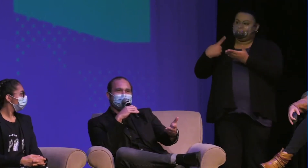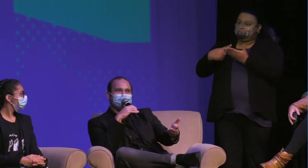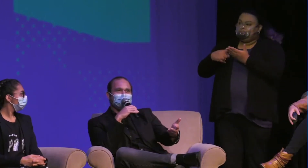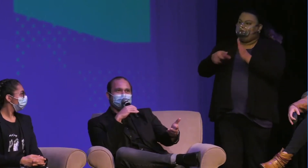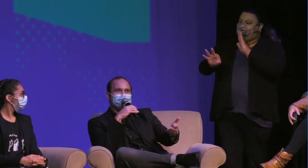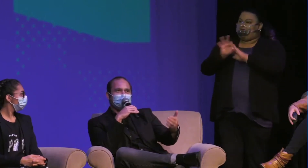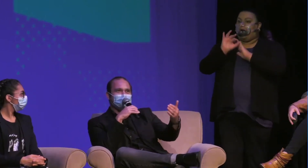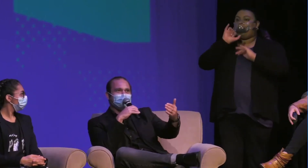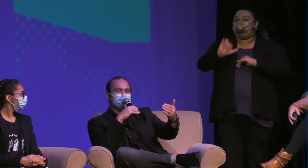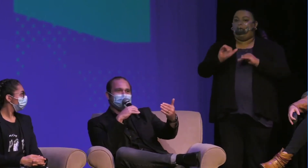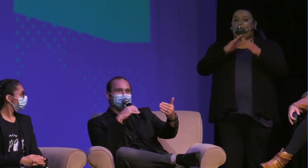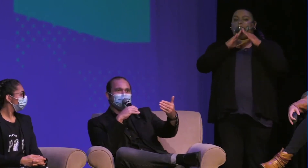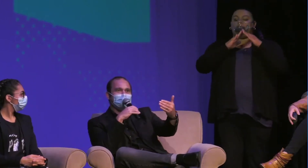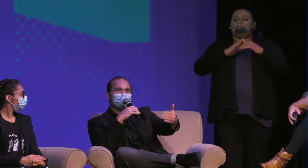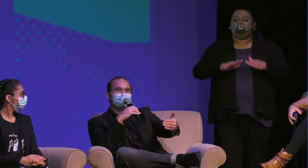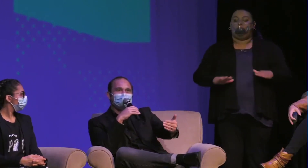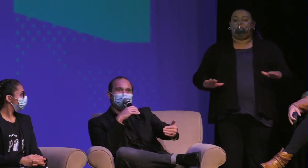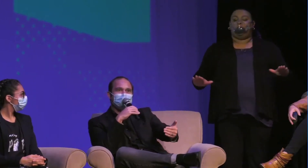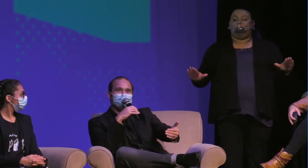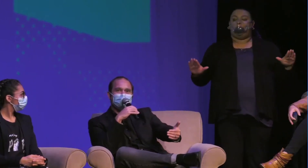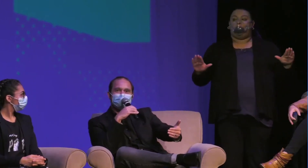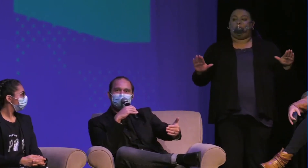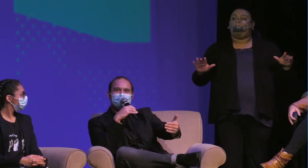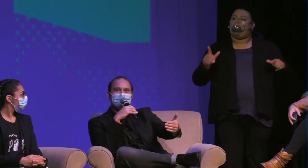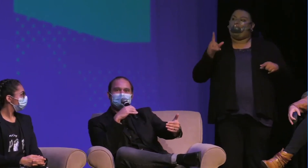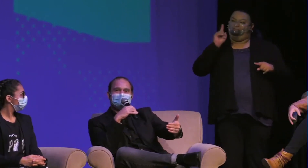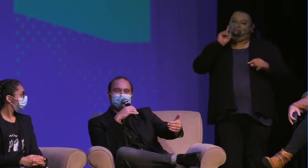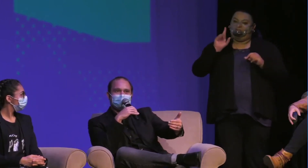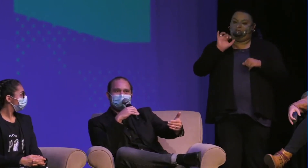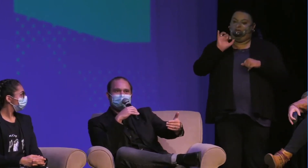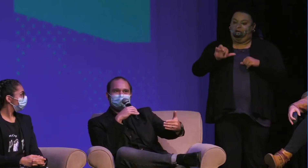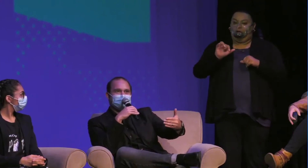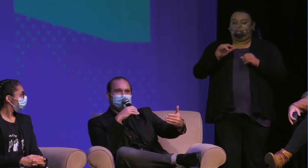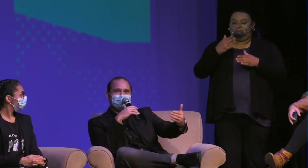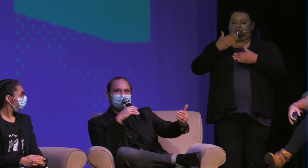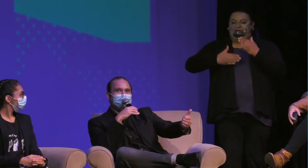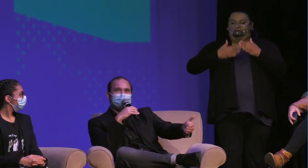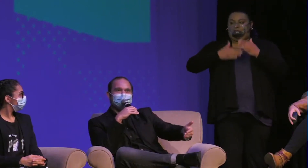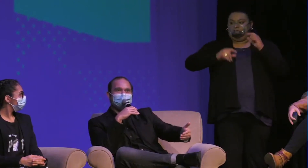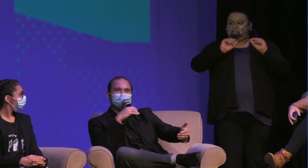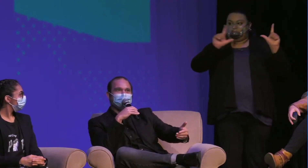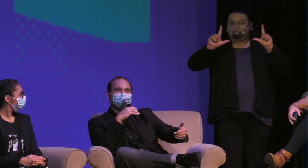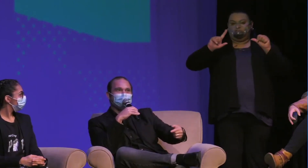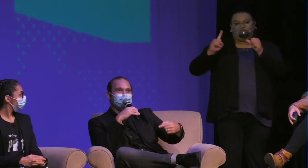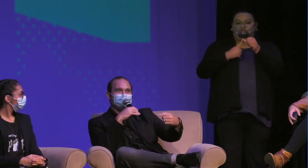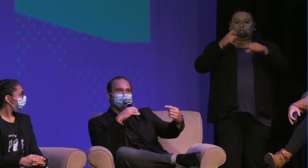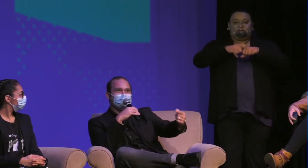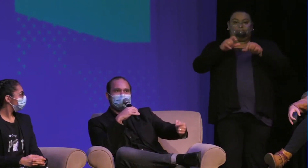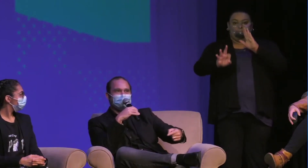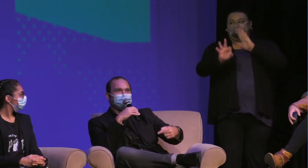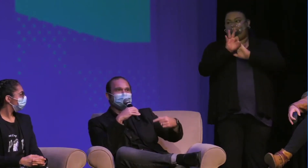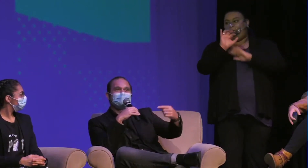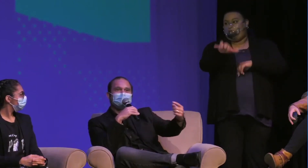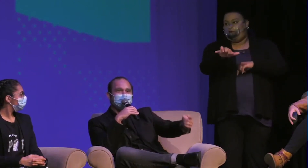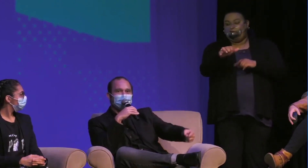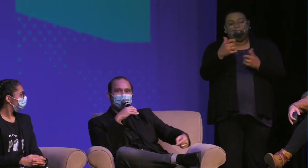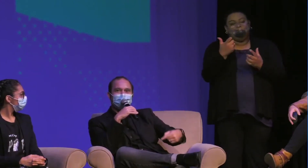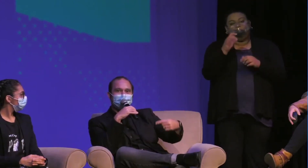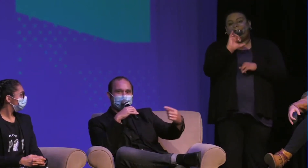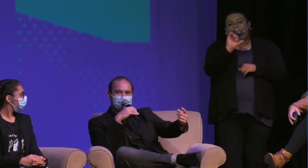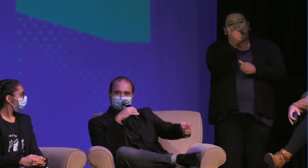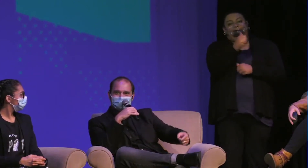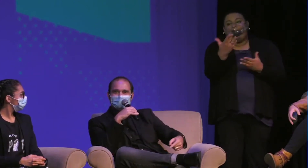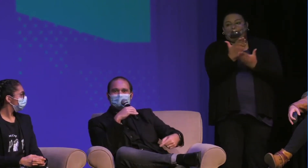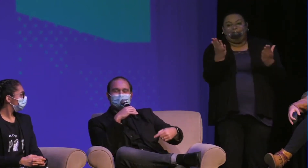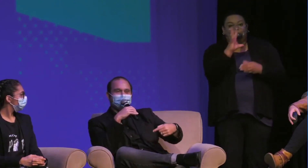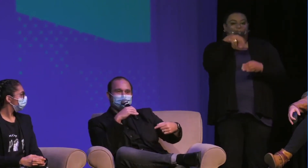finding that stillness, and I think he found that first stillness. But like anything in life, you have to keep